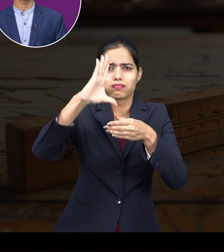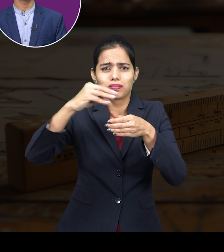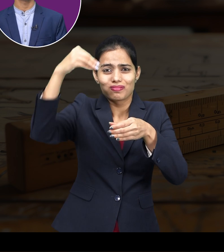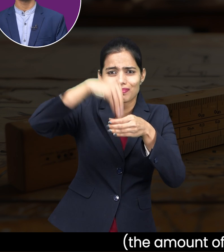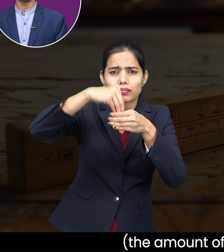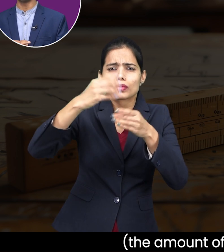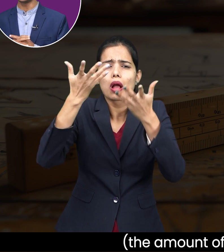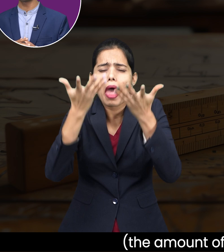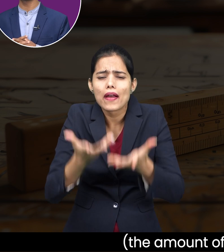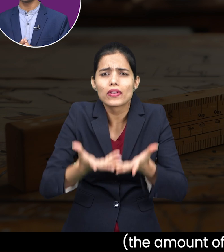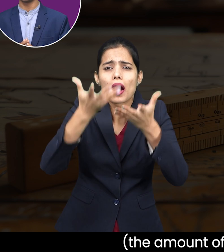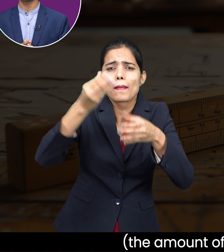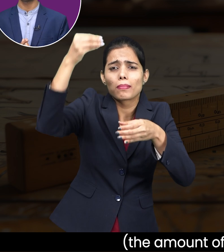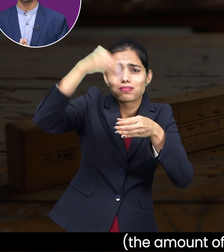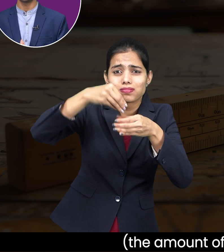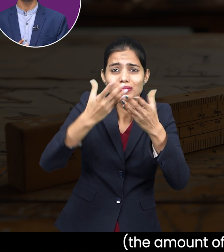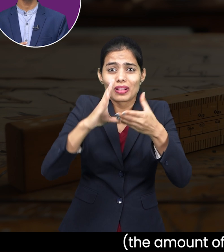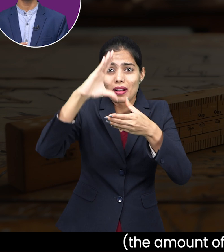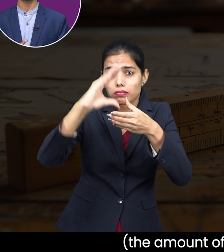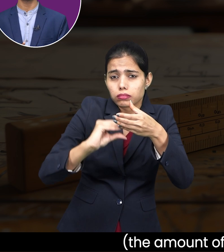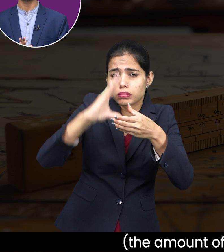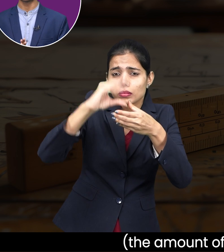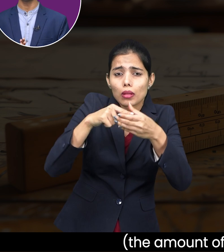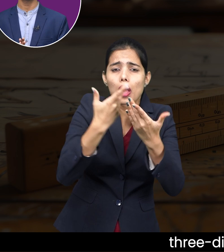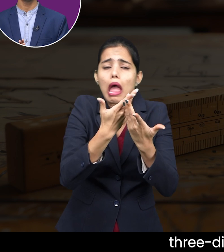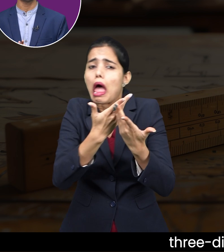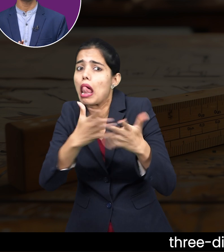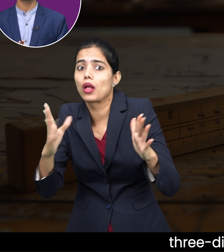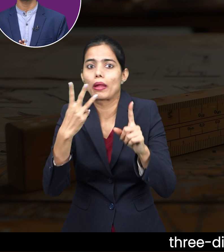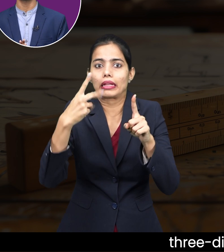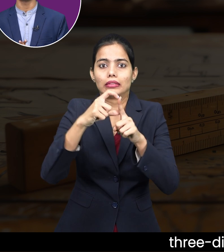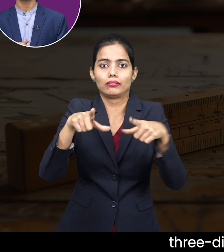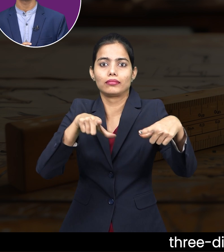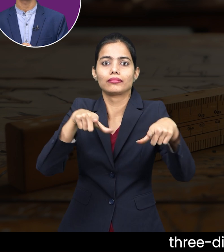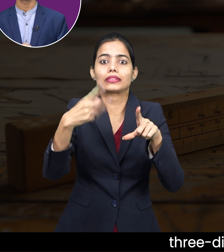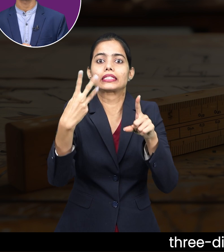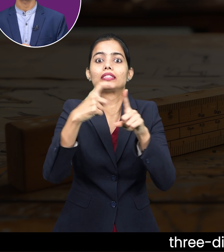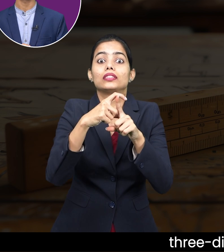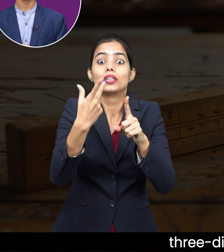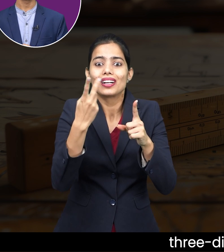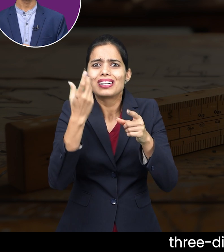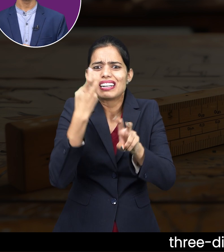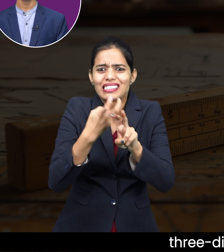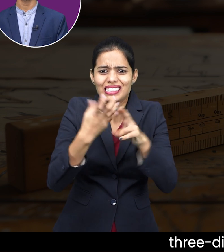Volume, the amount of space occupied by any three-dimensional solid.